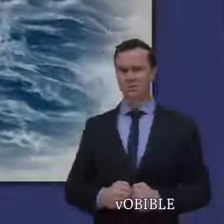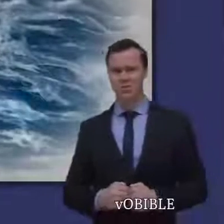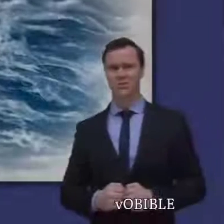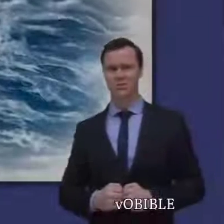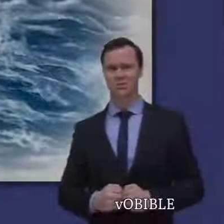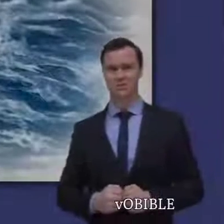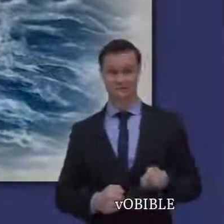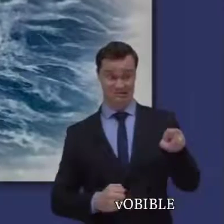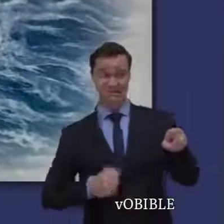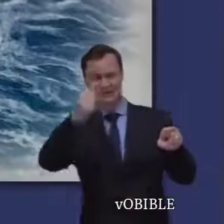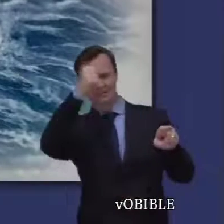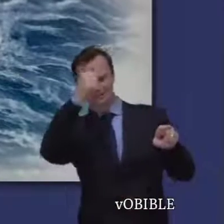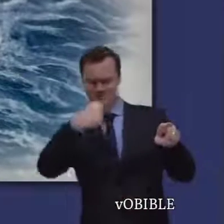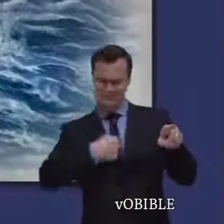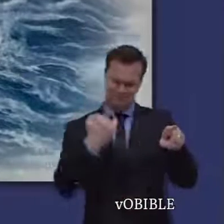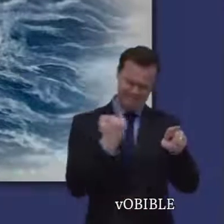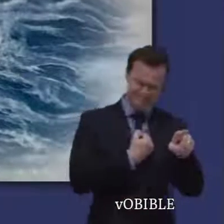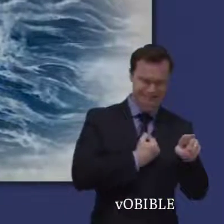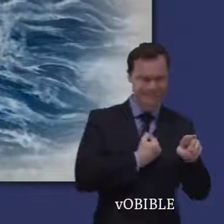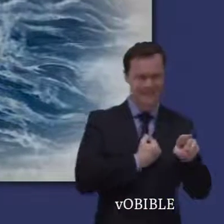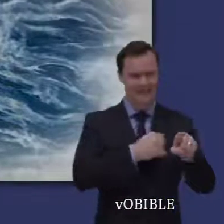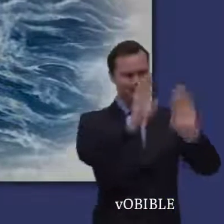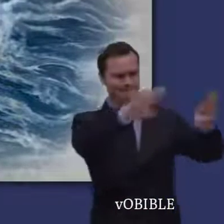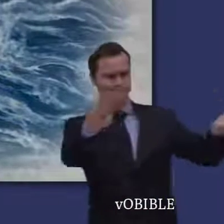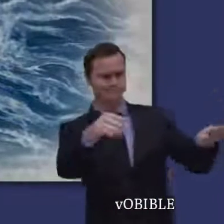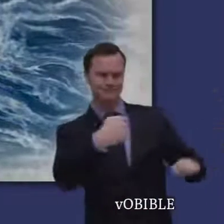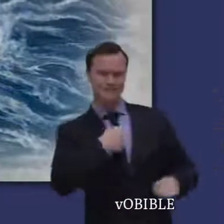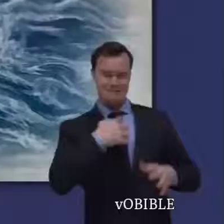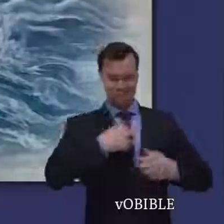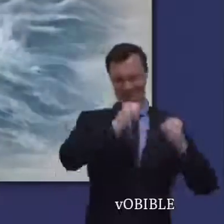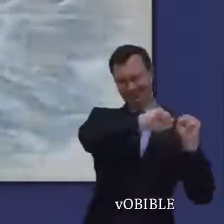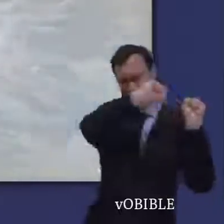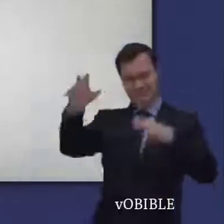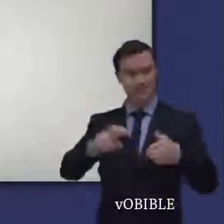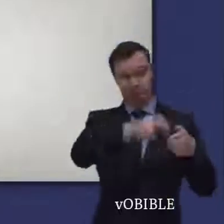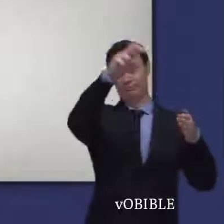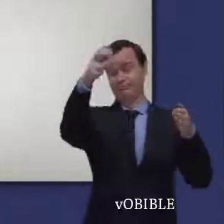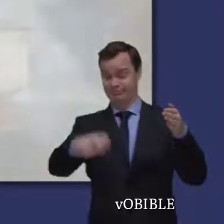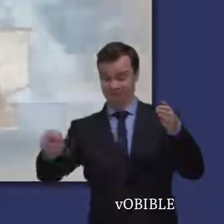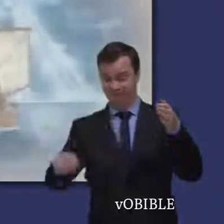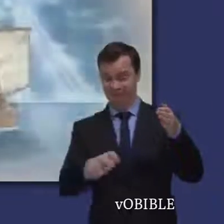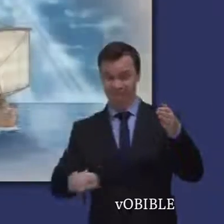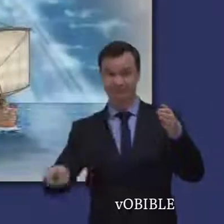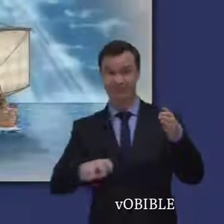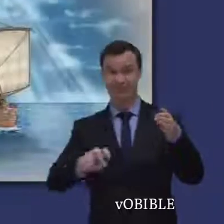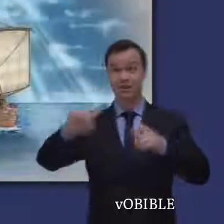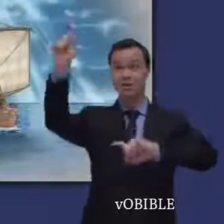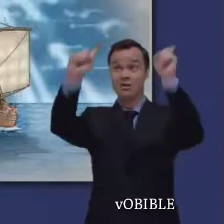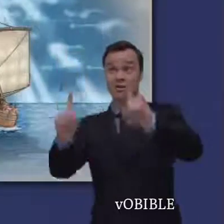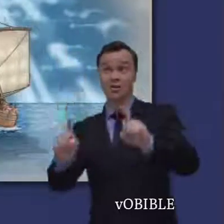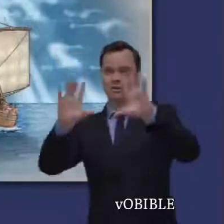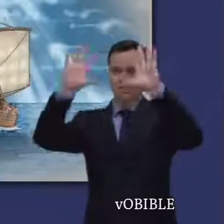is responsible for the storm and tells the sailors to throw him overboard. When they do, the